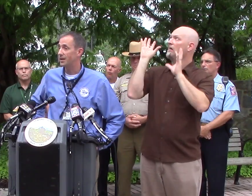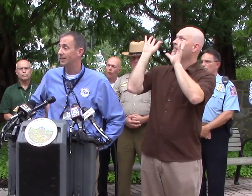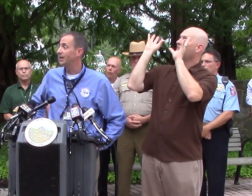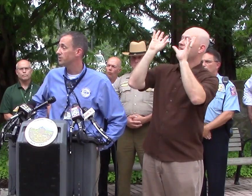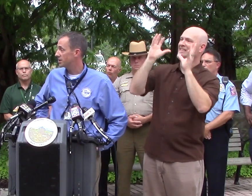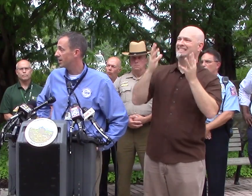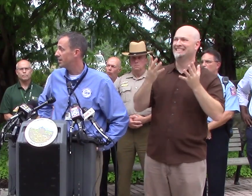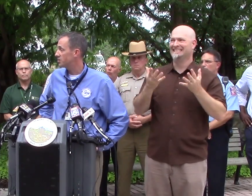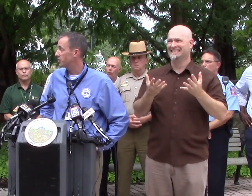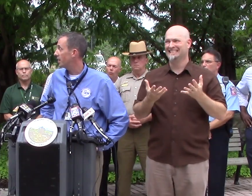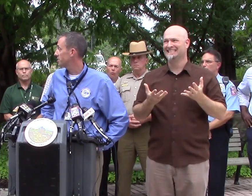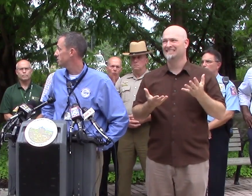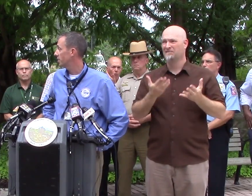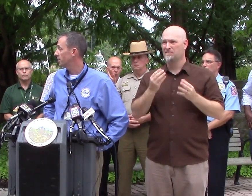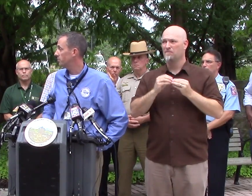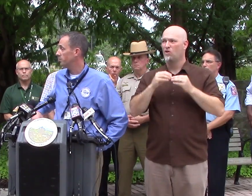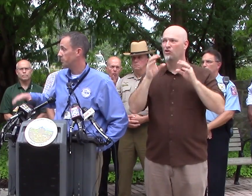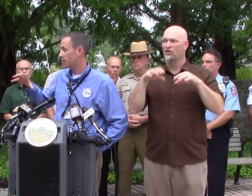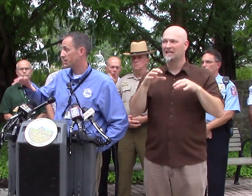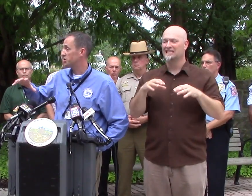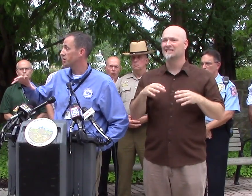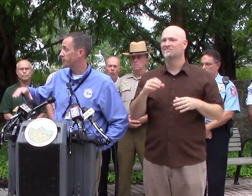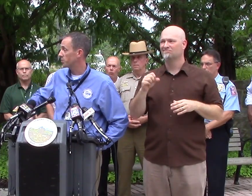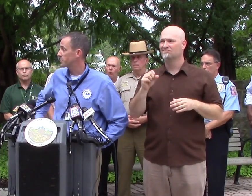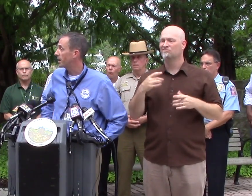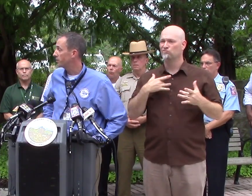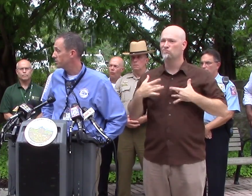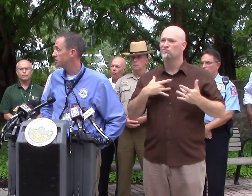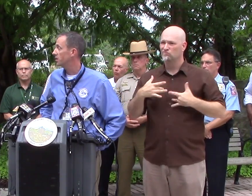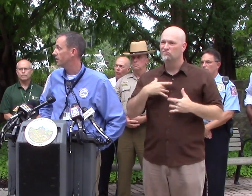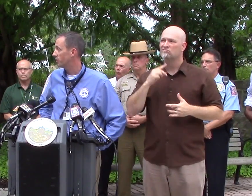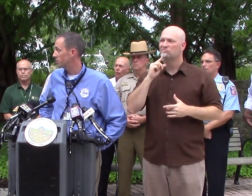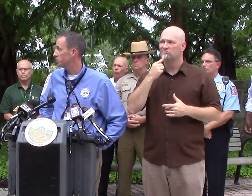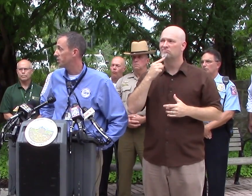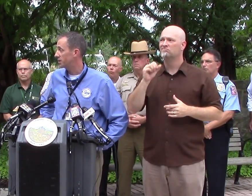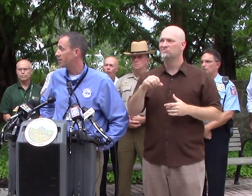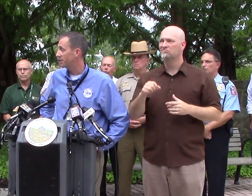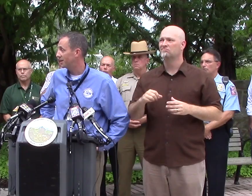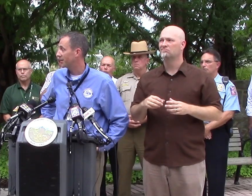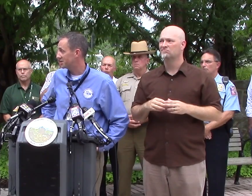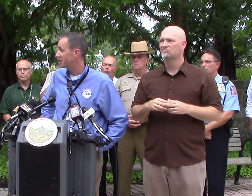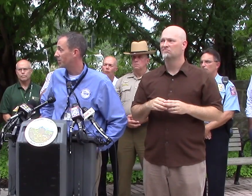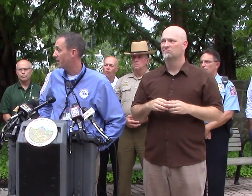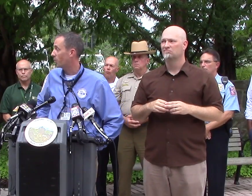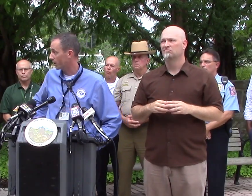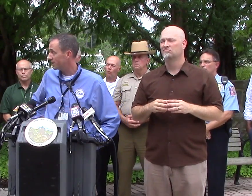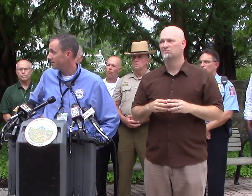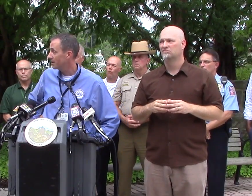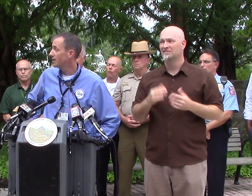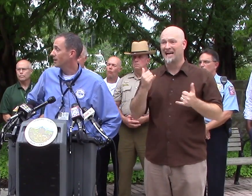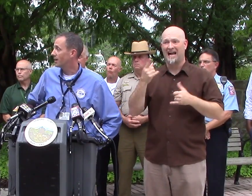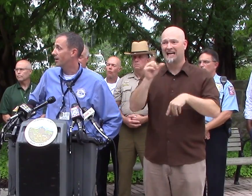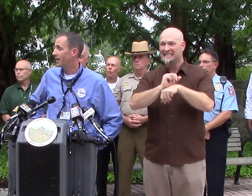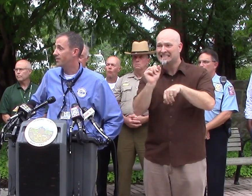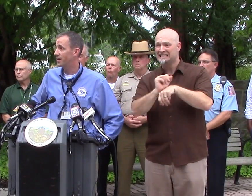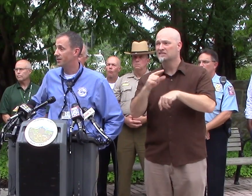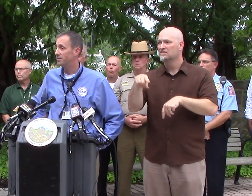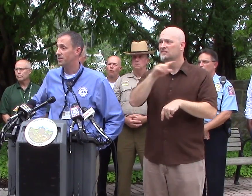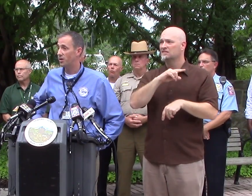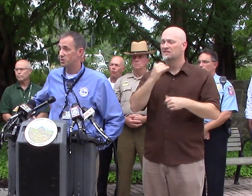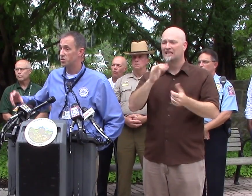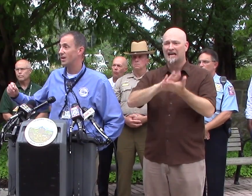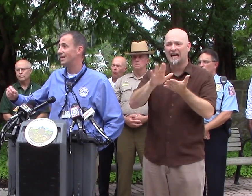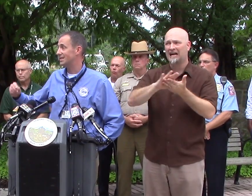another band later tonight. So yes, concern for responders, those who are down in Ellicott City right now working. And